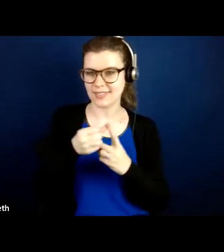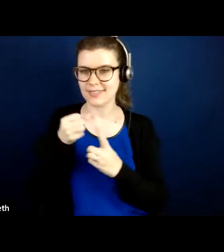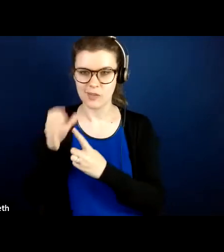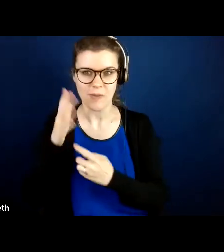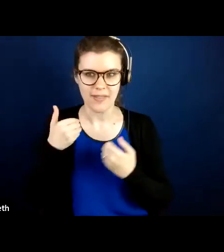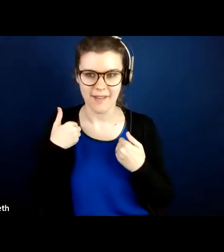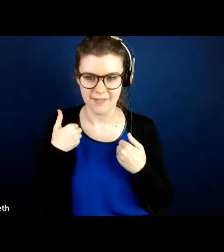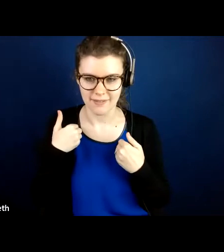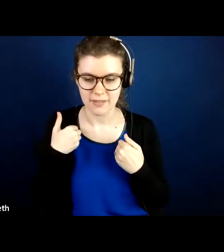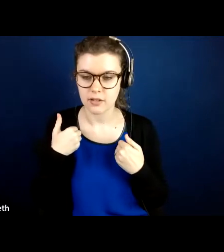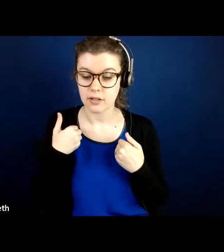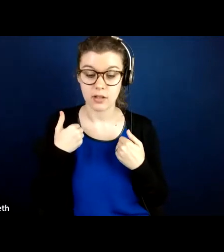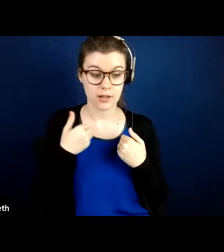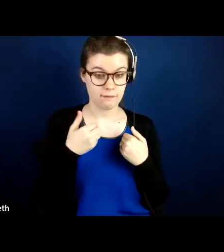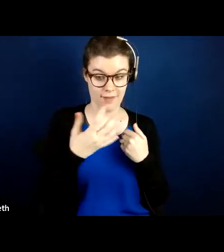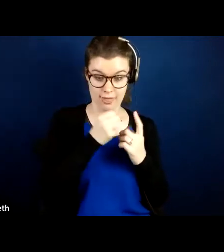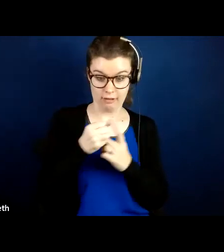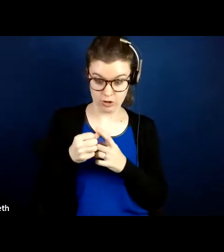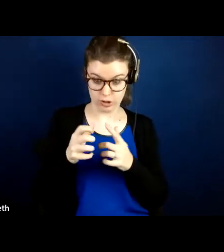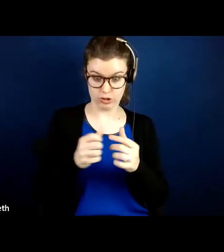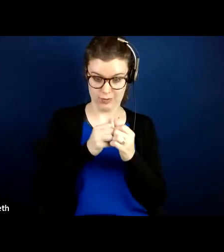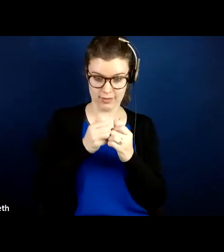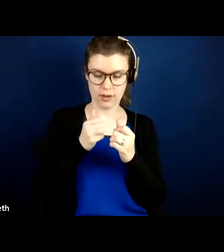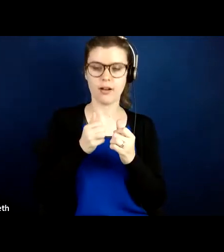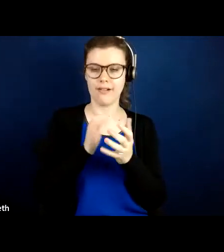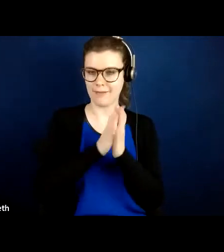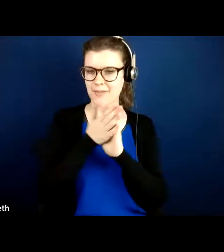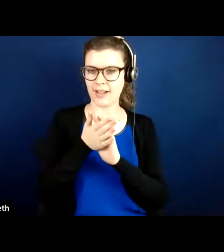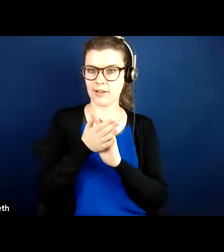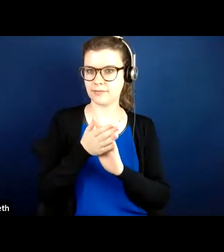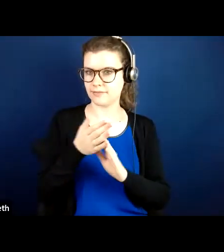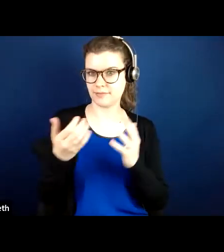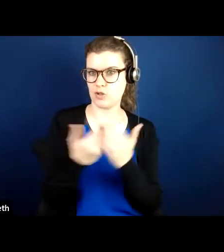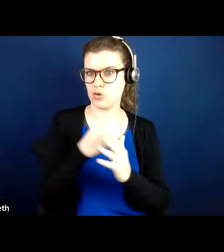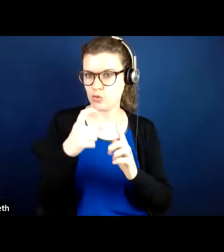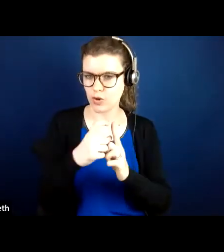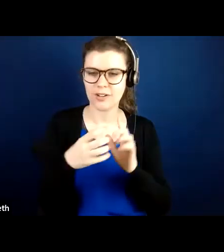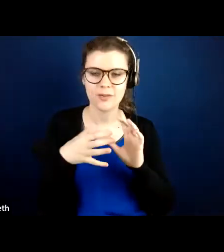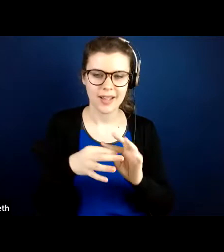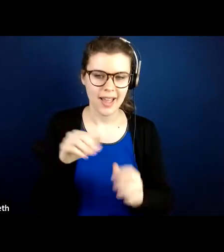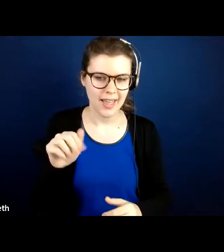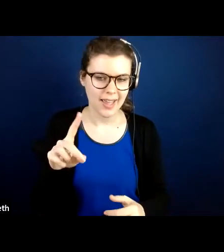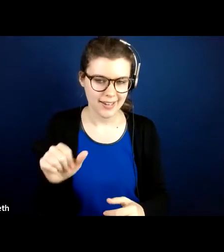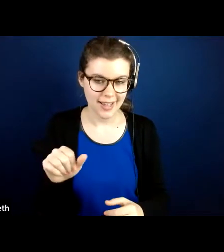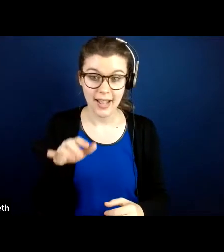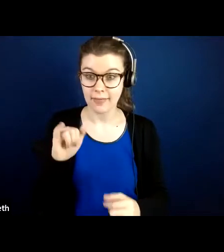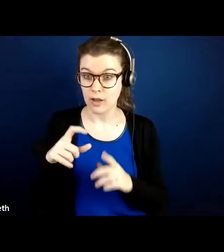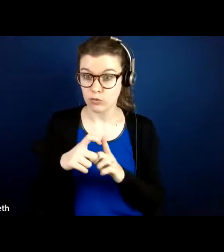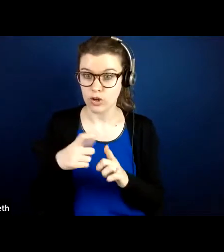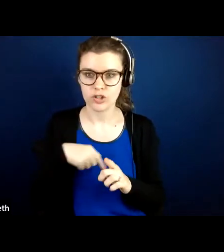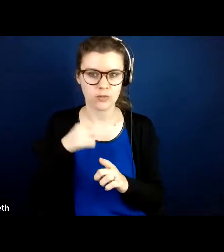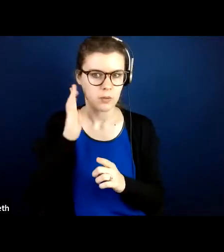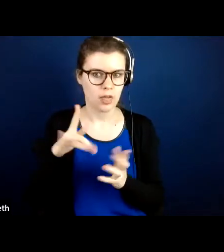will review a mystery word related to the ADA. And we'll reveal that mystery word at the